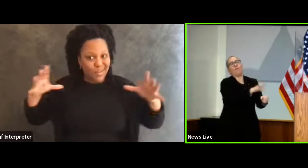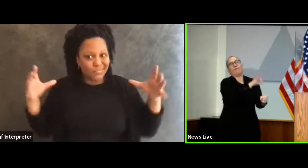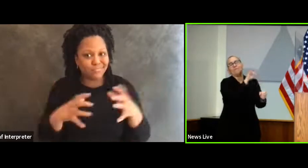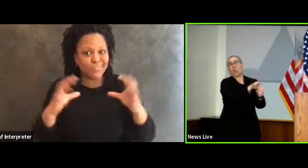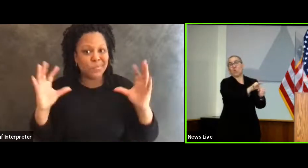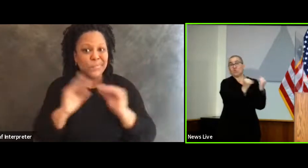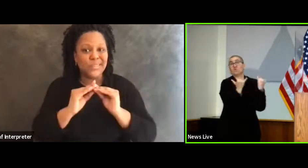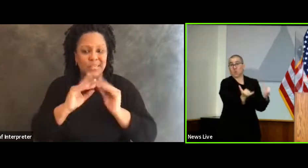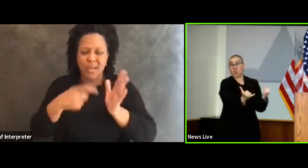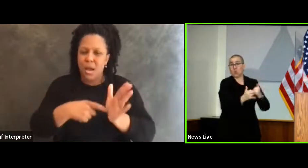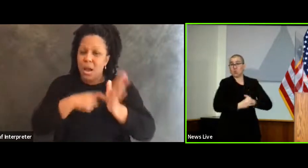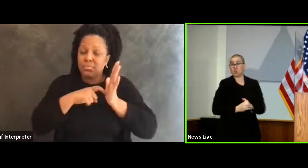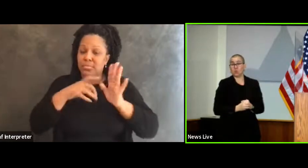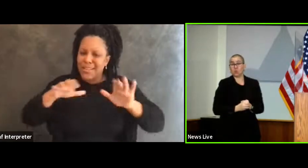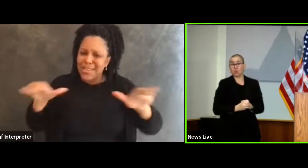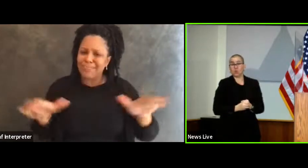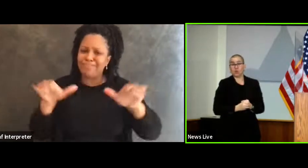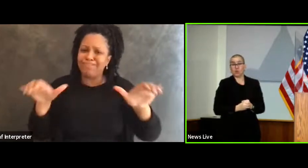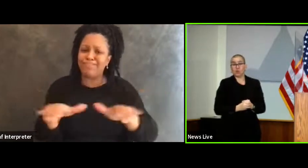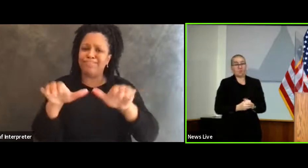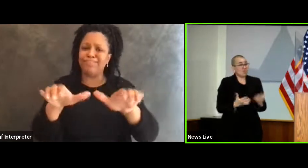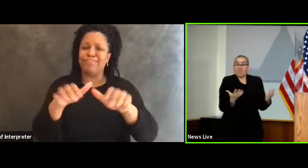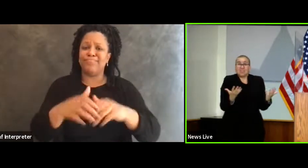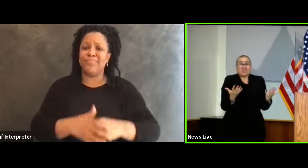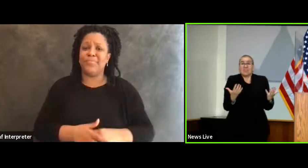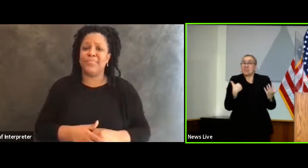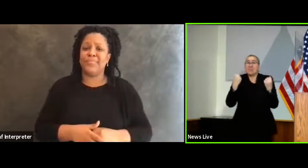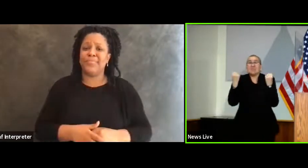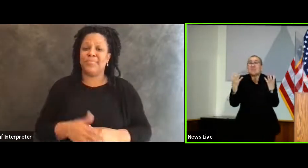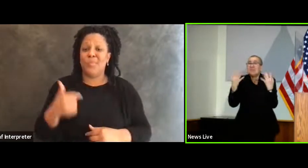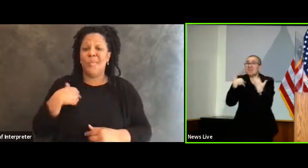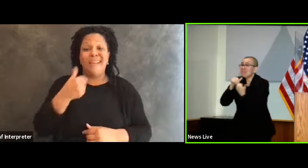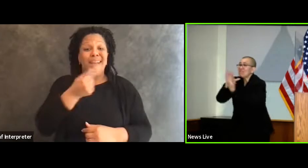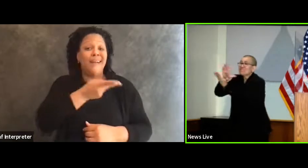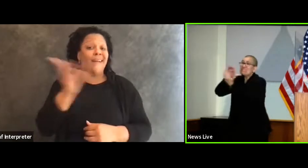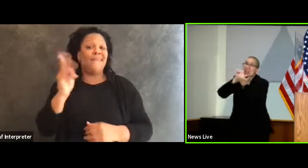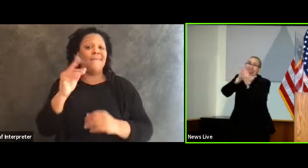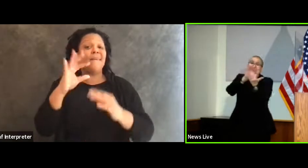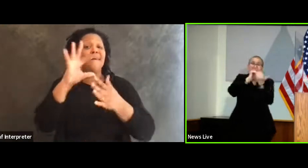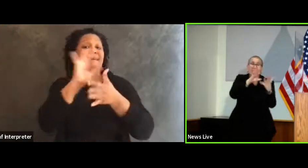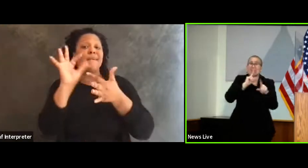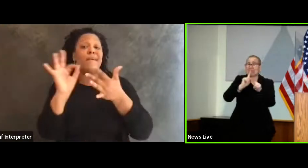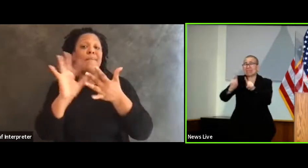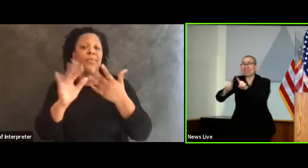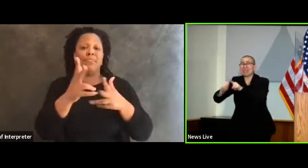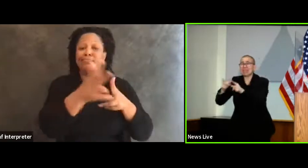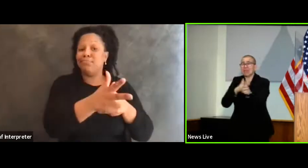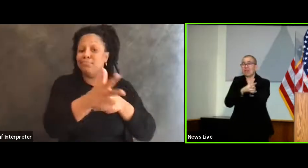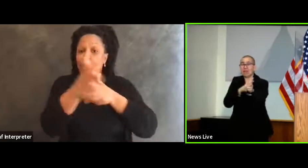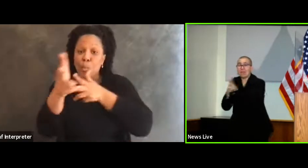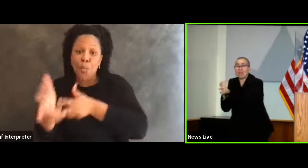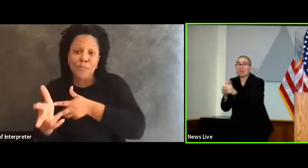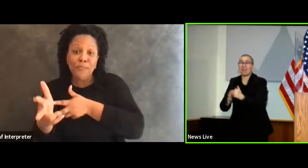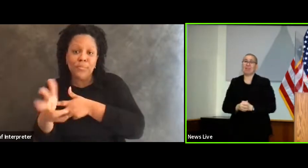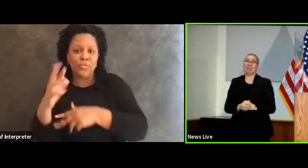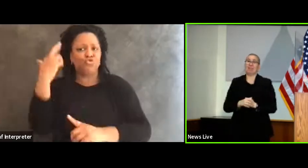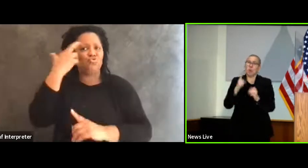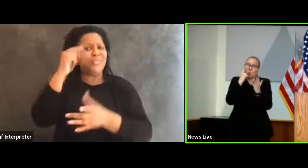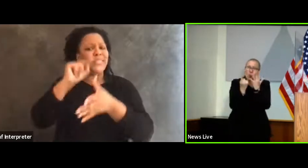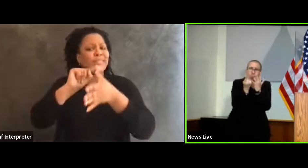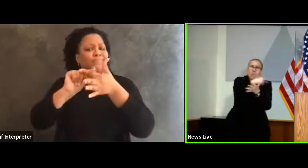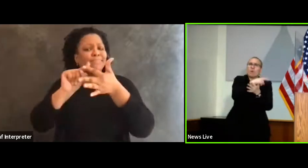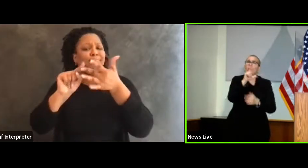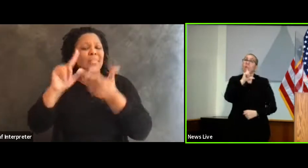several ways to act, from regulating traffic stops to empowering citizens to review local police actions to appropriating